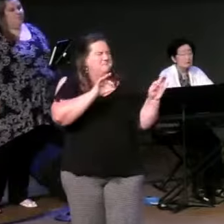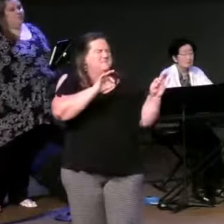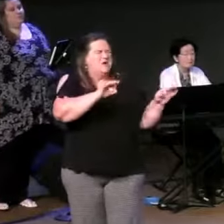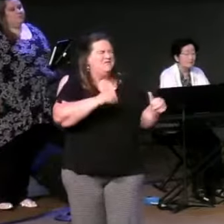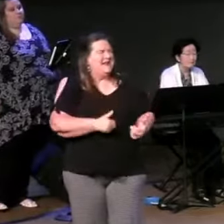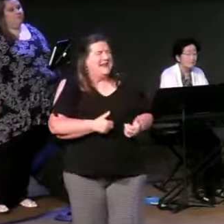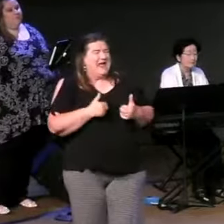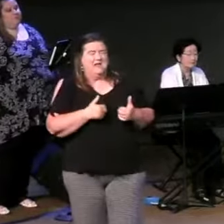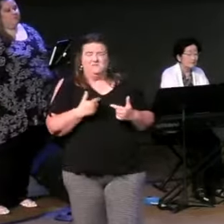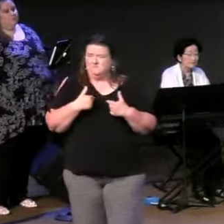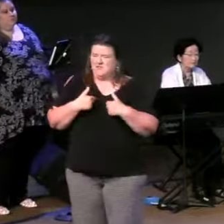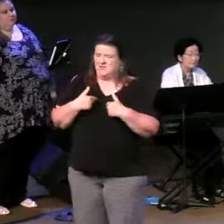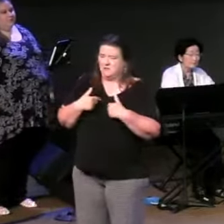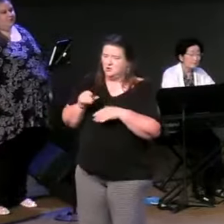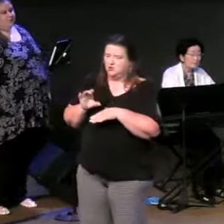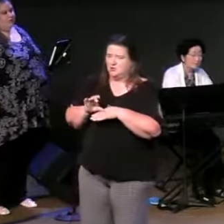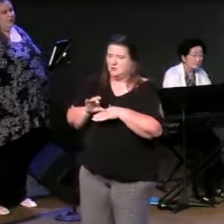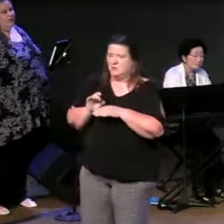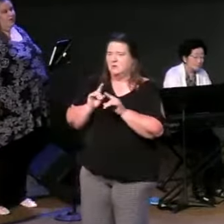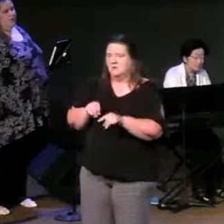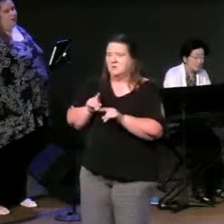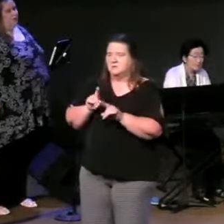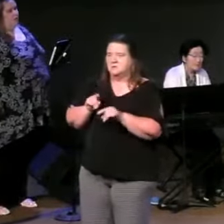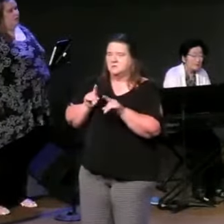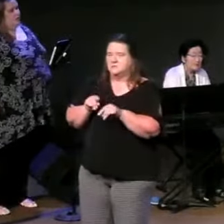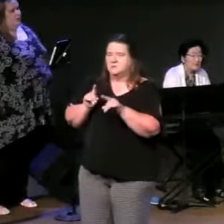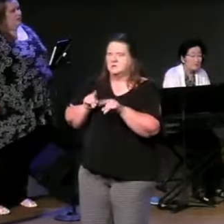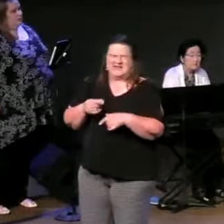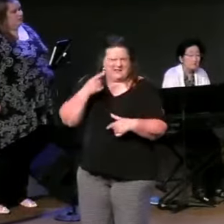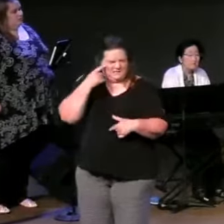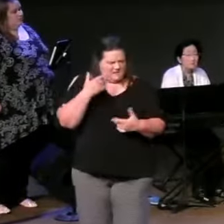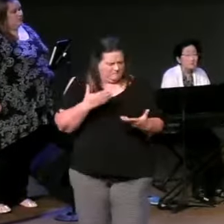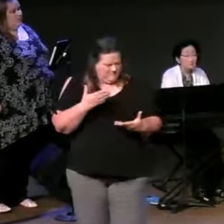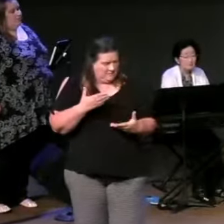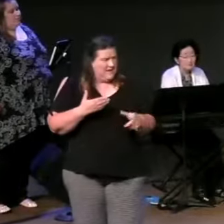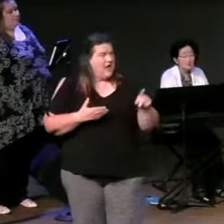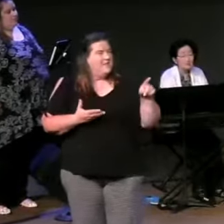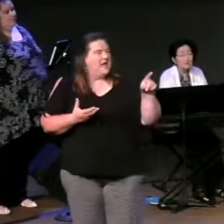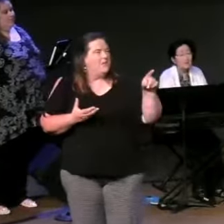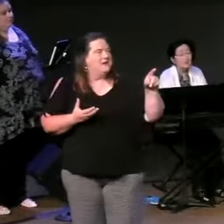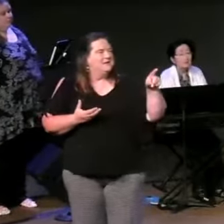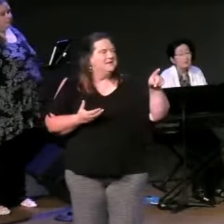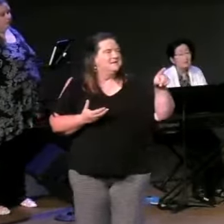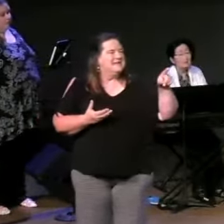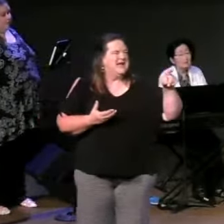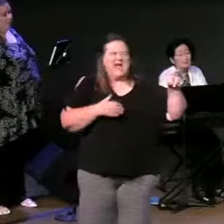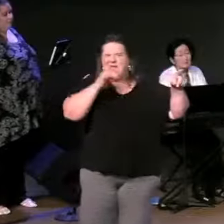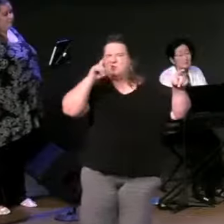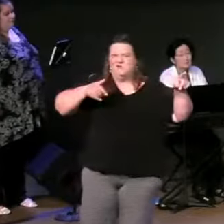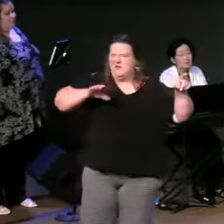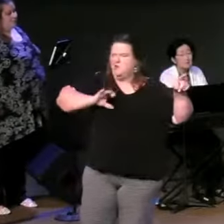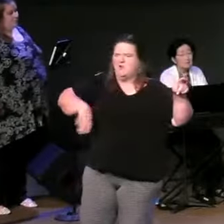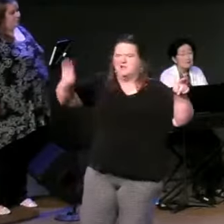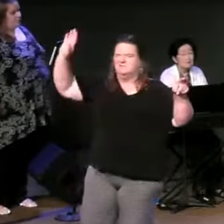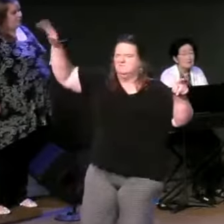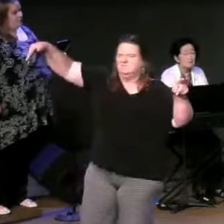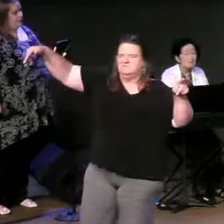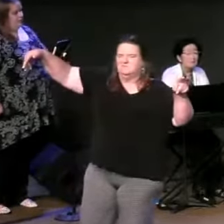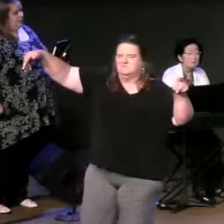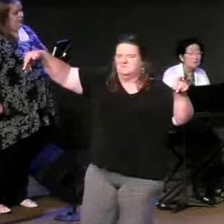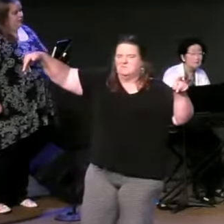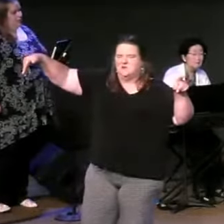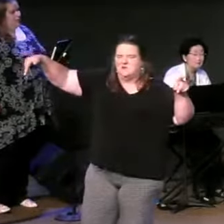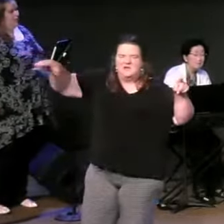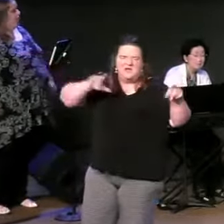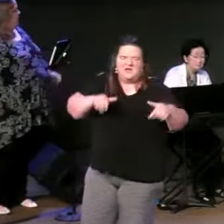together. And for me, I thought, okay, maybe that's what I want. Maybe I don't need Christ. Maybe a life